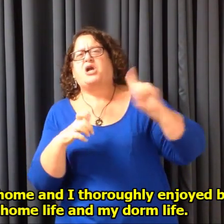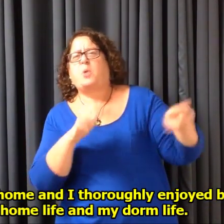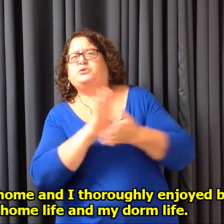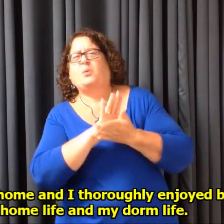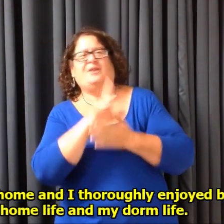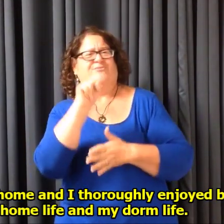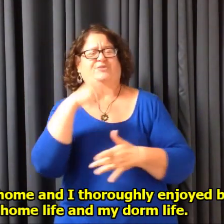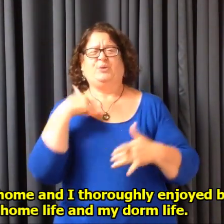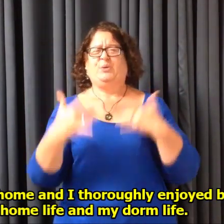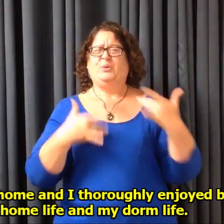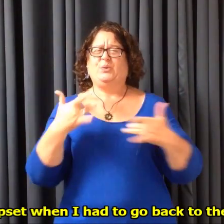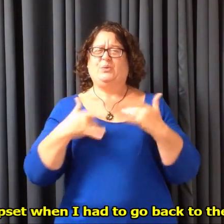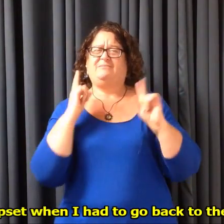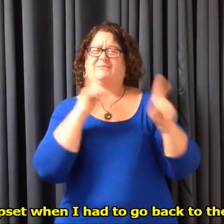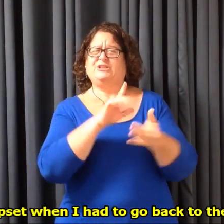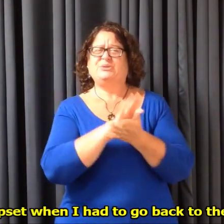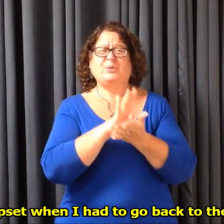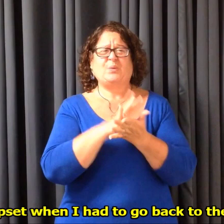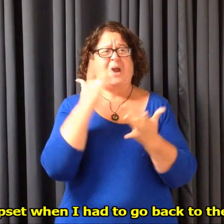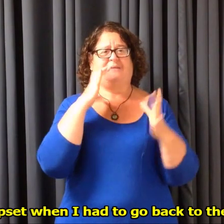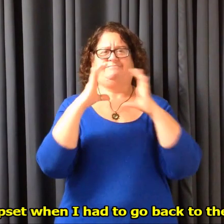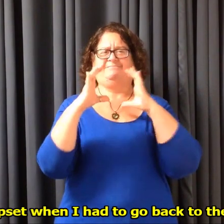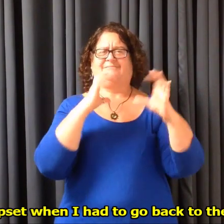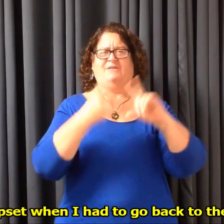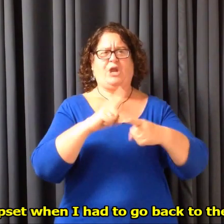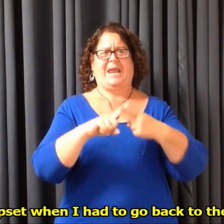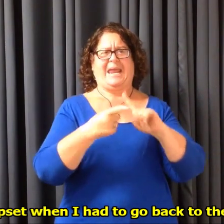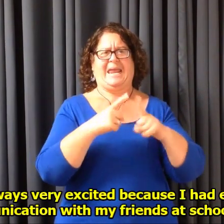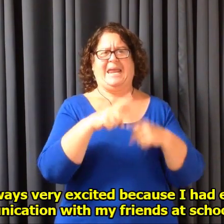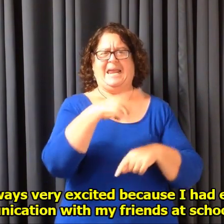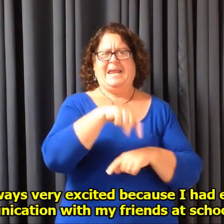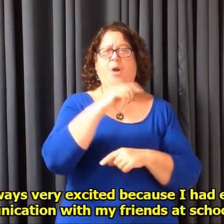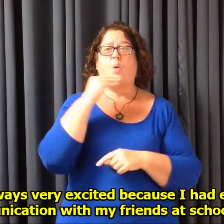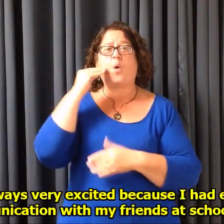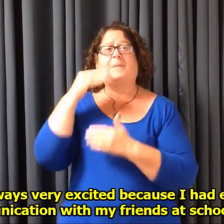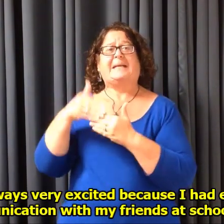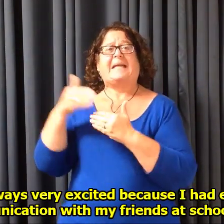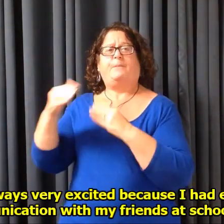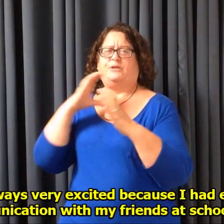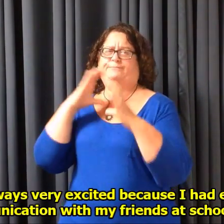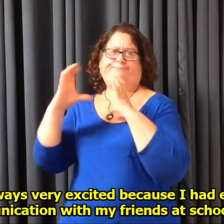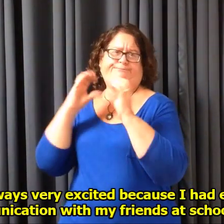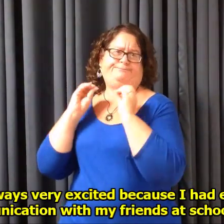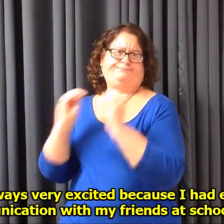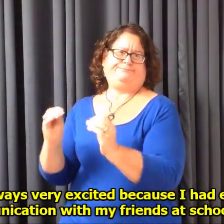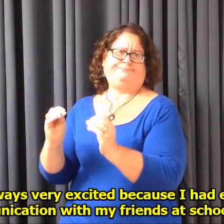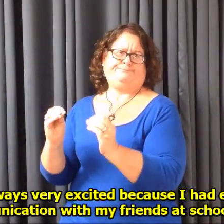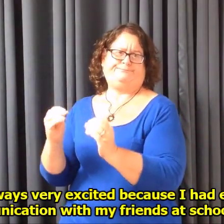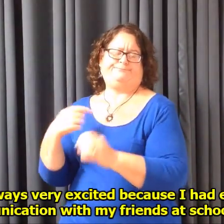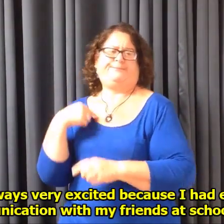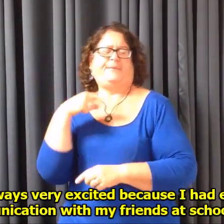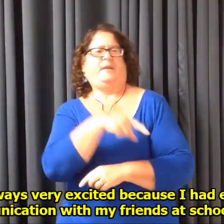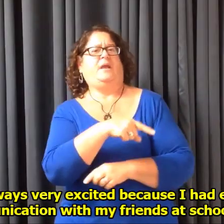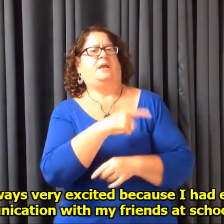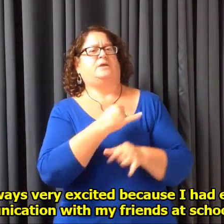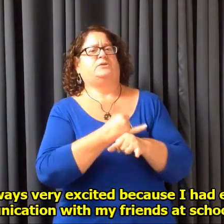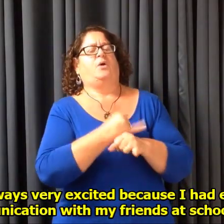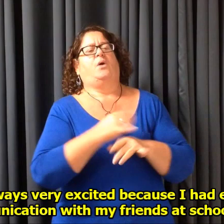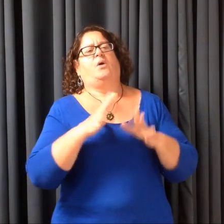my dorm life. I didn't get upset when I had to go back to school. I was always very excited because I had easy communication with my friends at school,